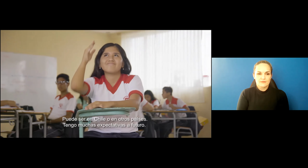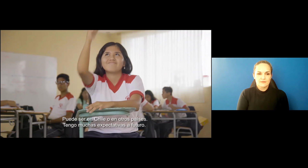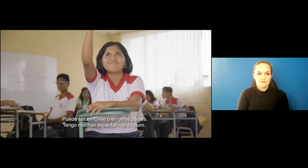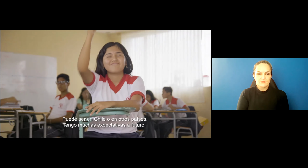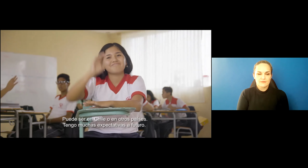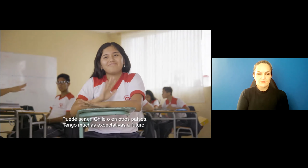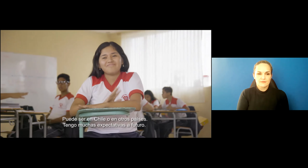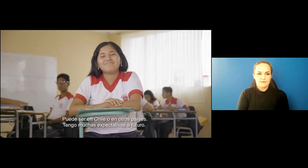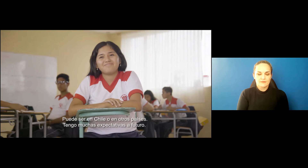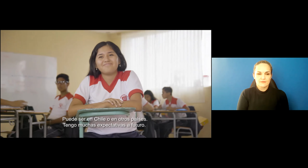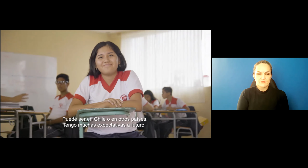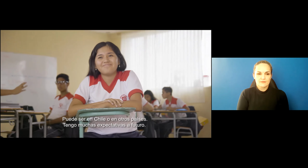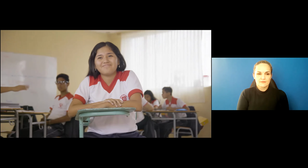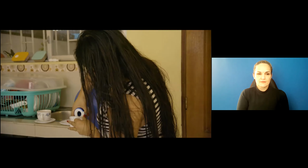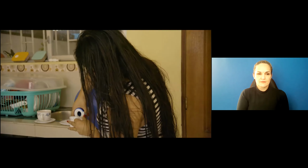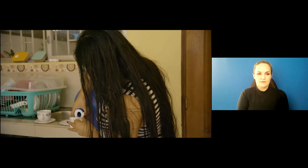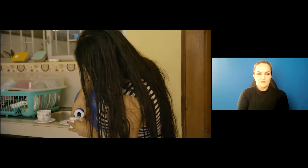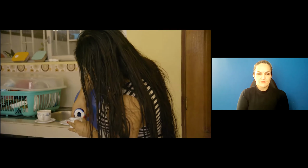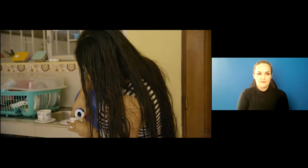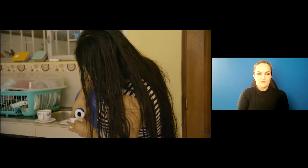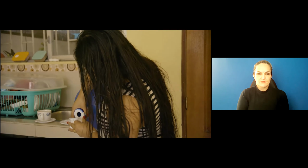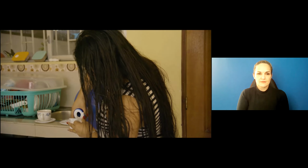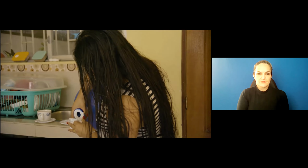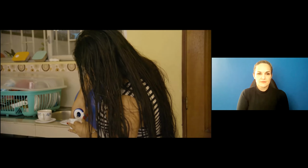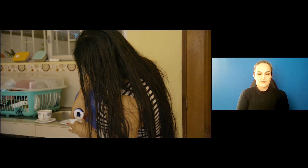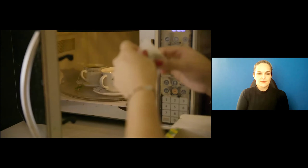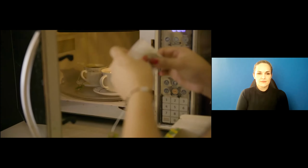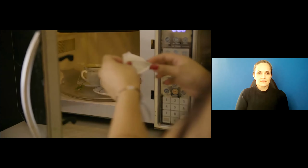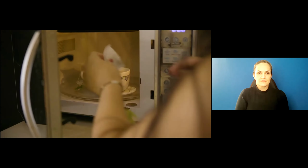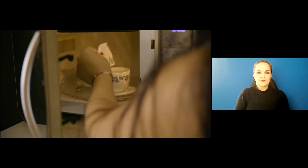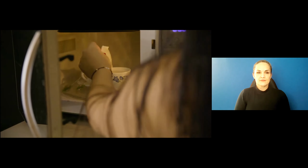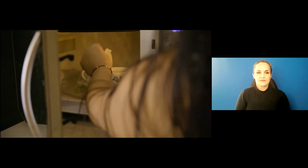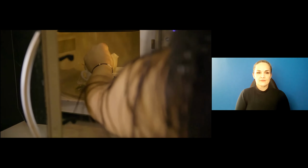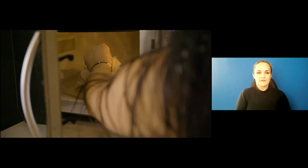or in other countries. I have many expectations for my future.